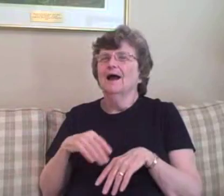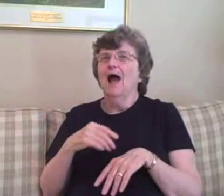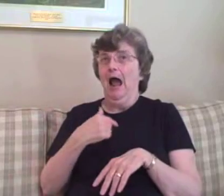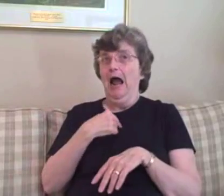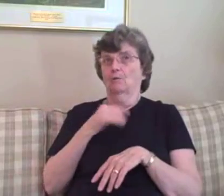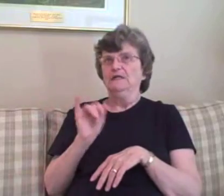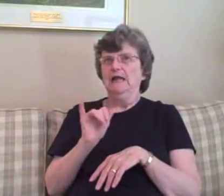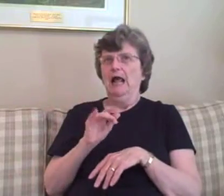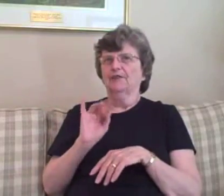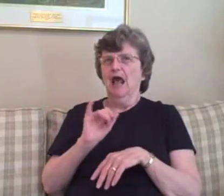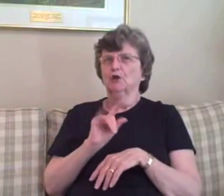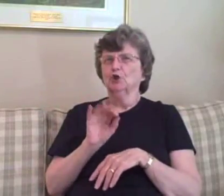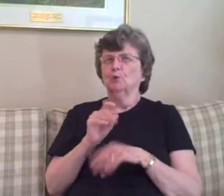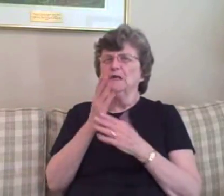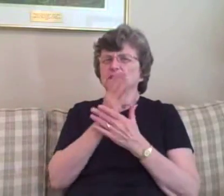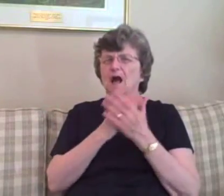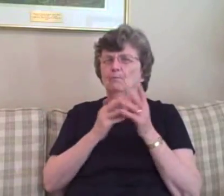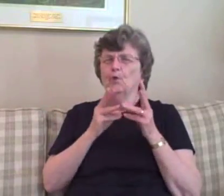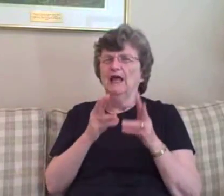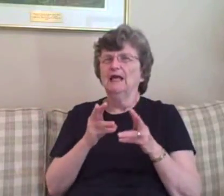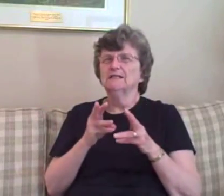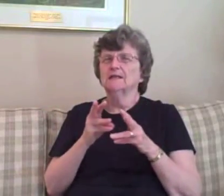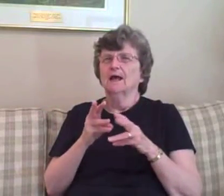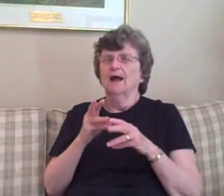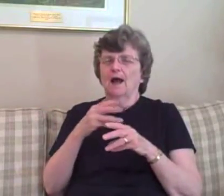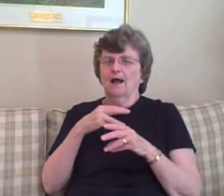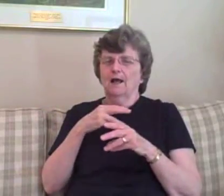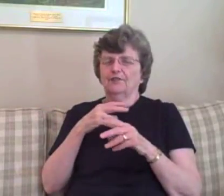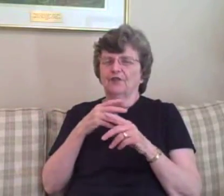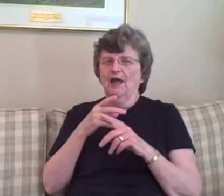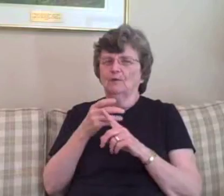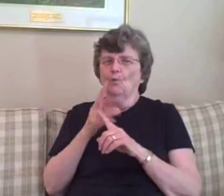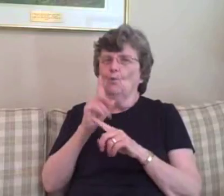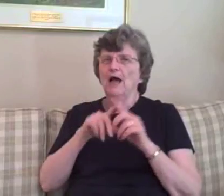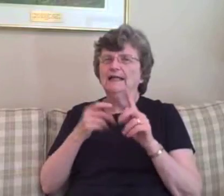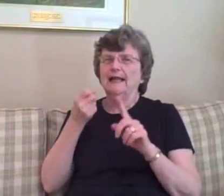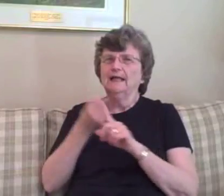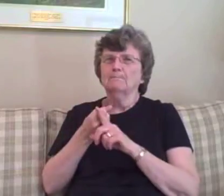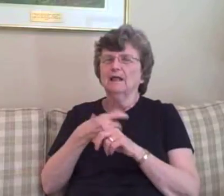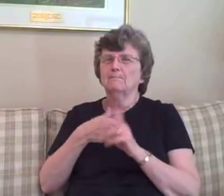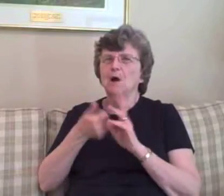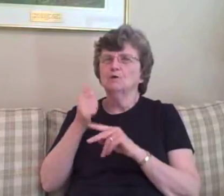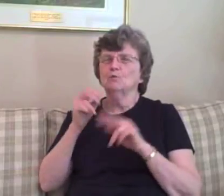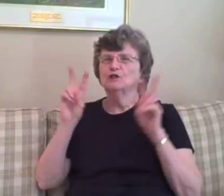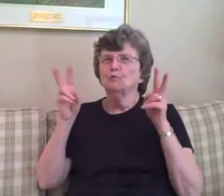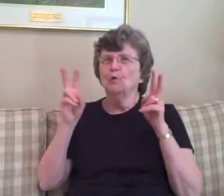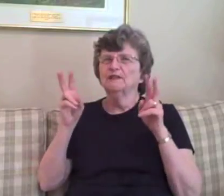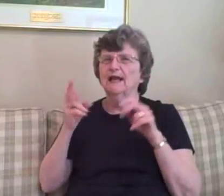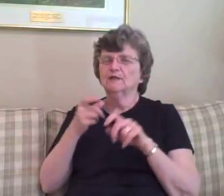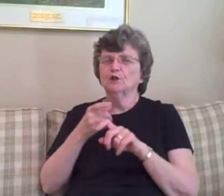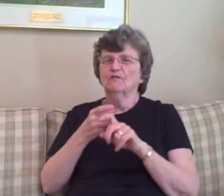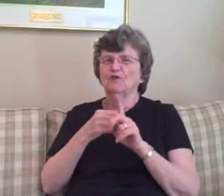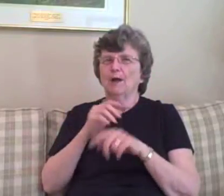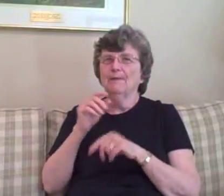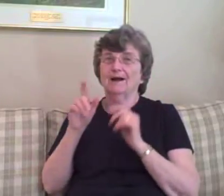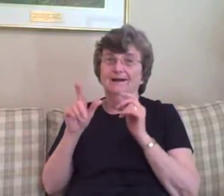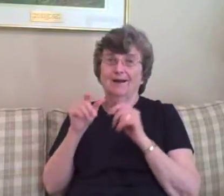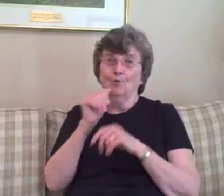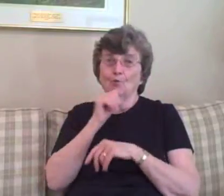God. And I was like that too in some ways. And I think what hit me the most was a quote